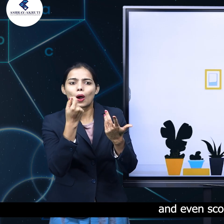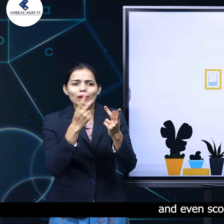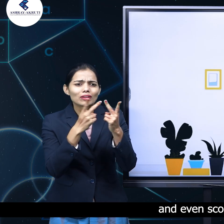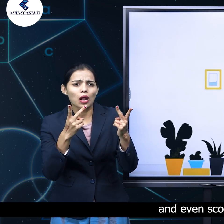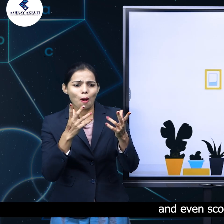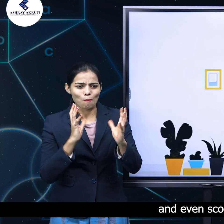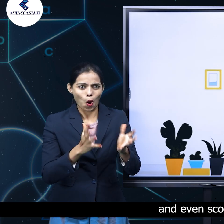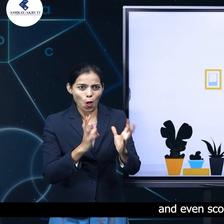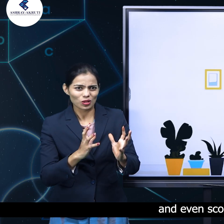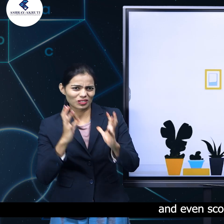games.